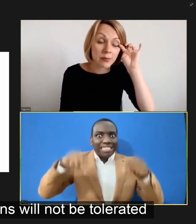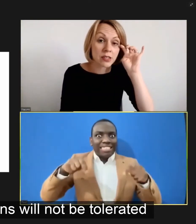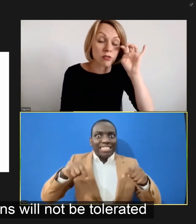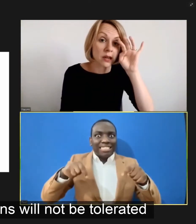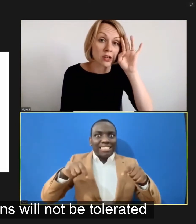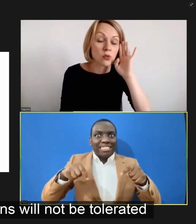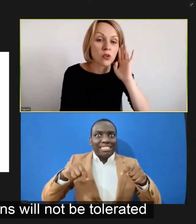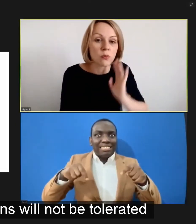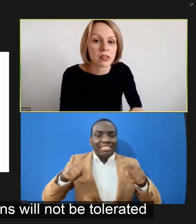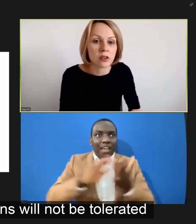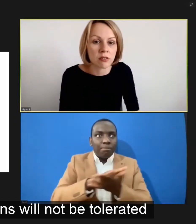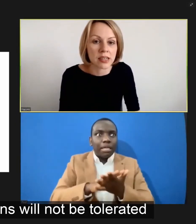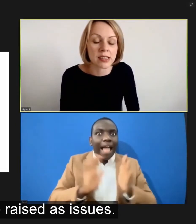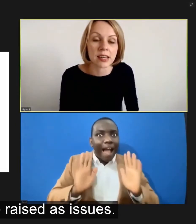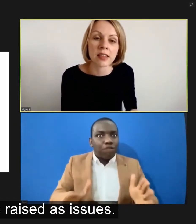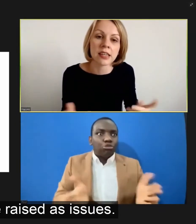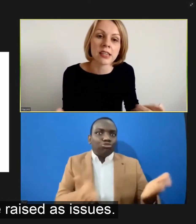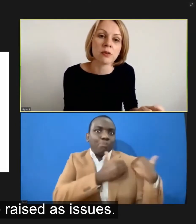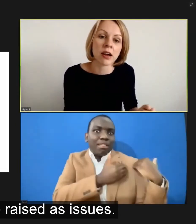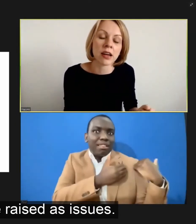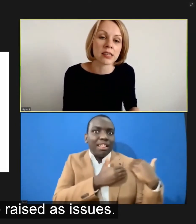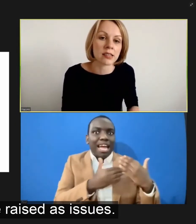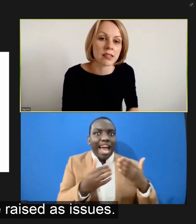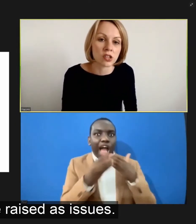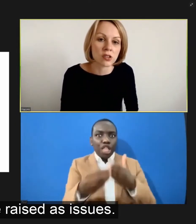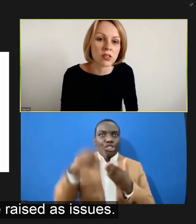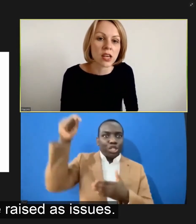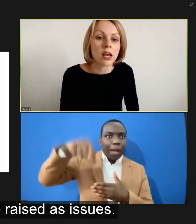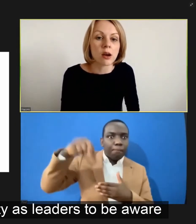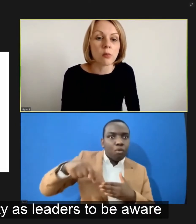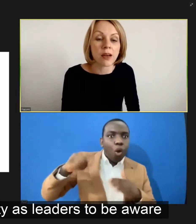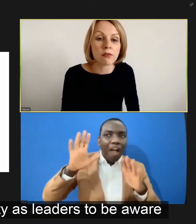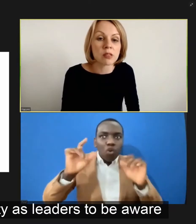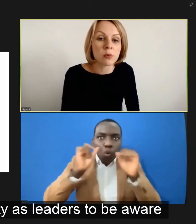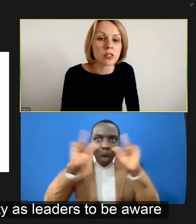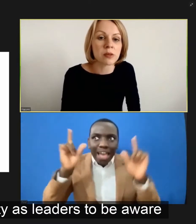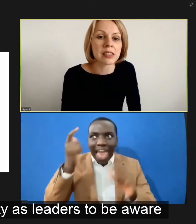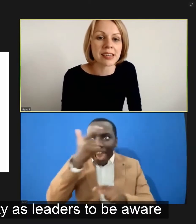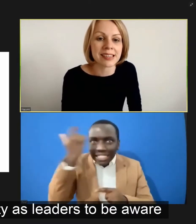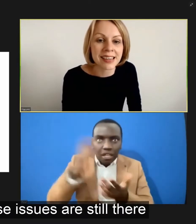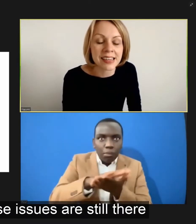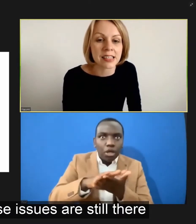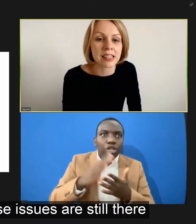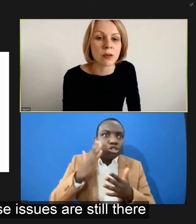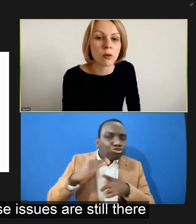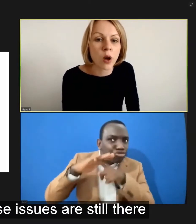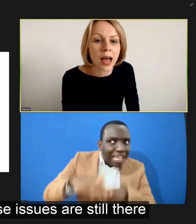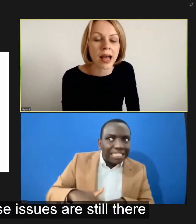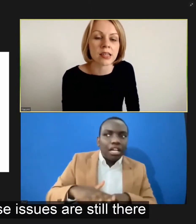and discrimination will not be tolerated, and they need to be raised as issues. And we have a responsibility as leaders to be aware and